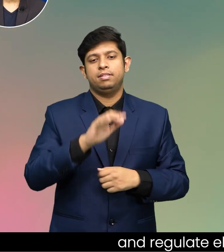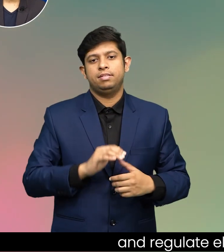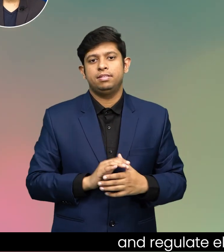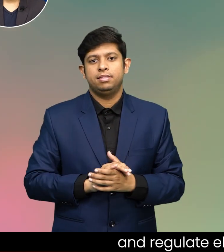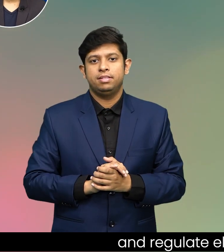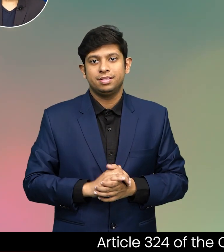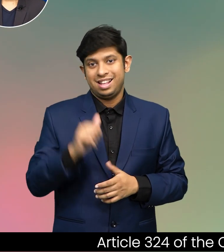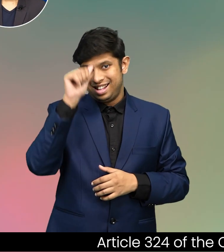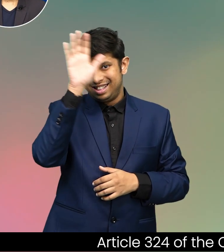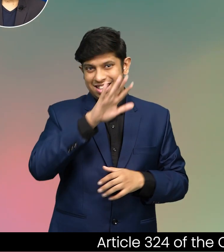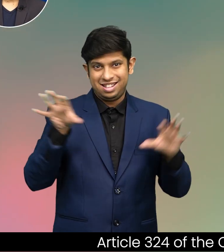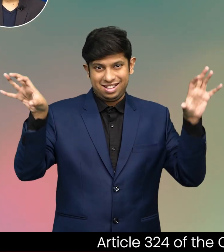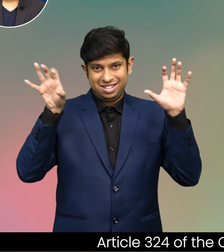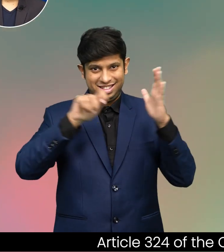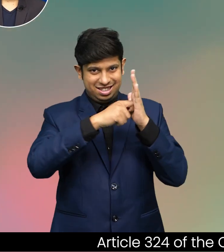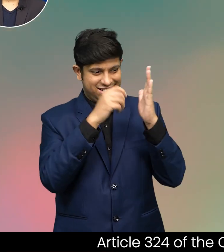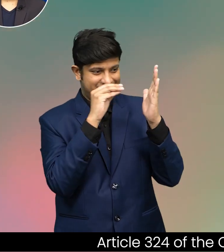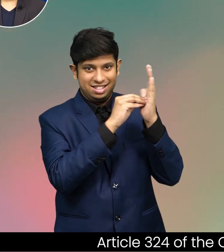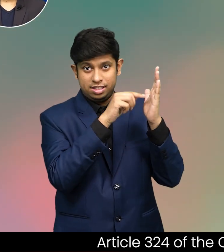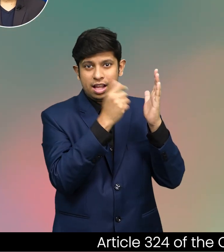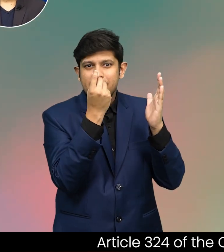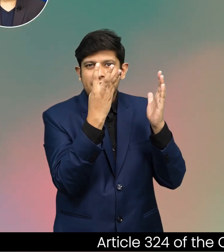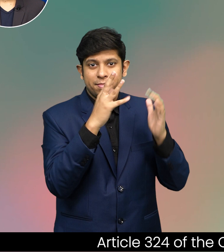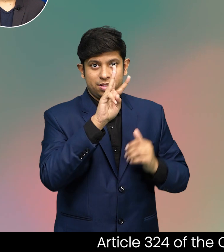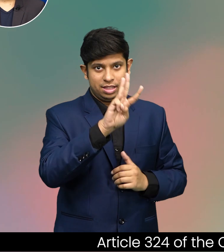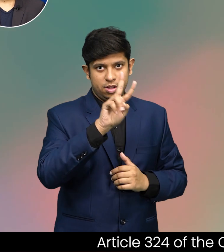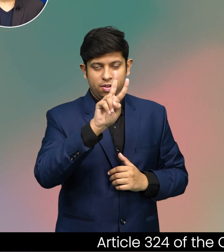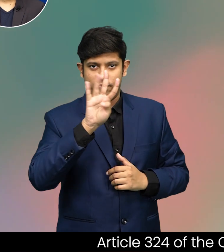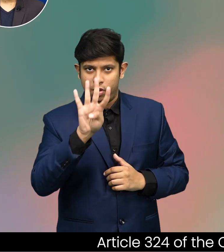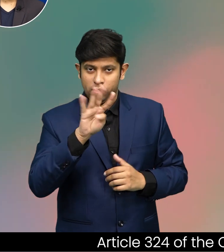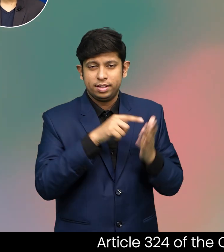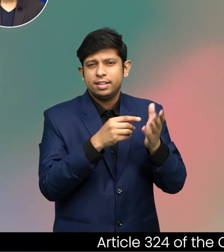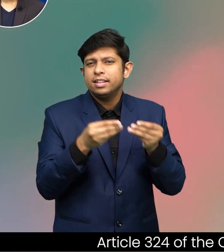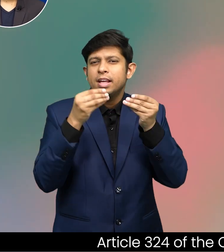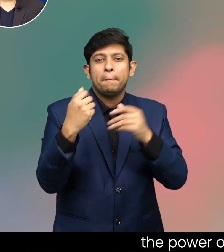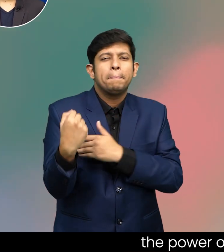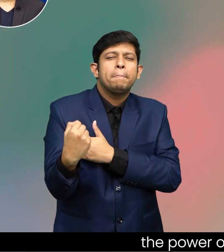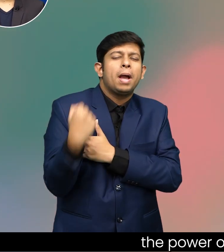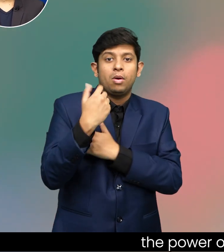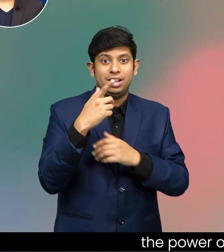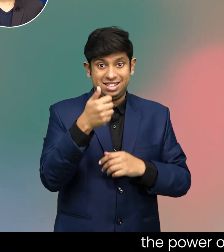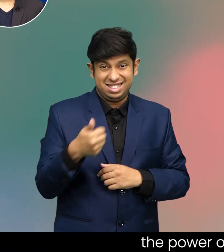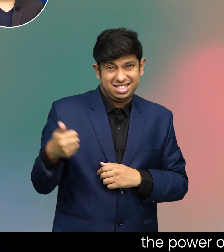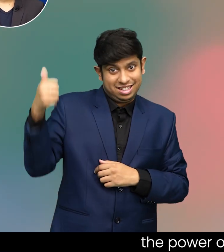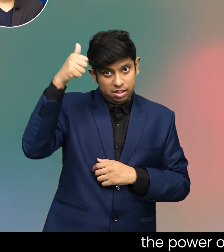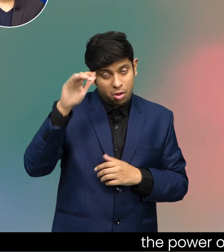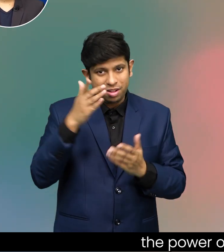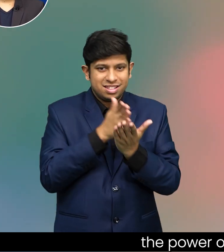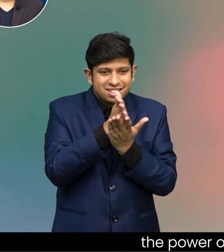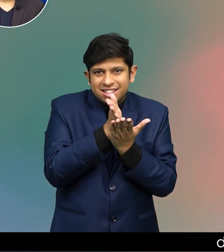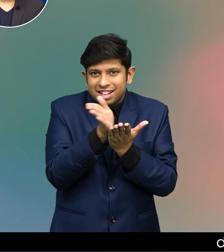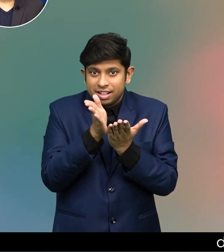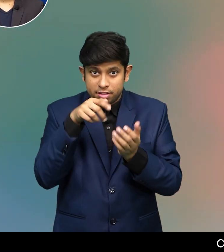country. Article 324 of the Constitution provides that the power of